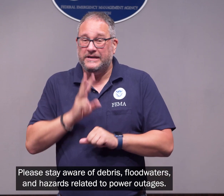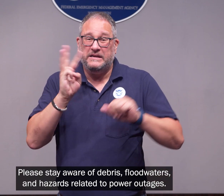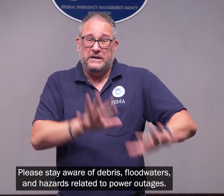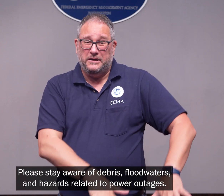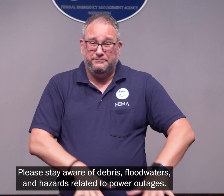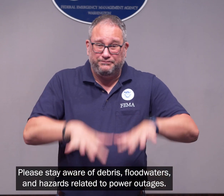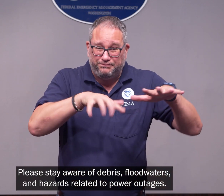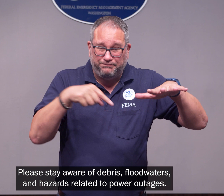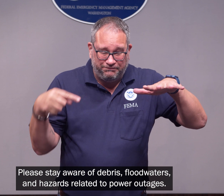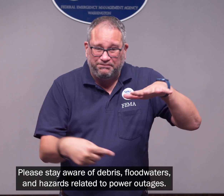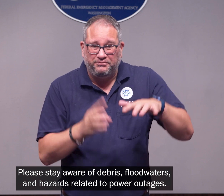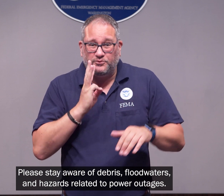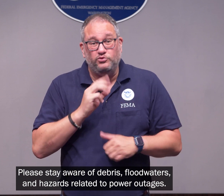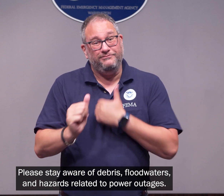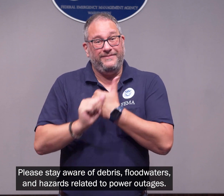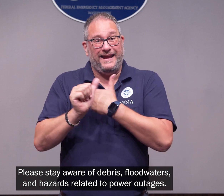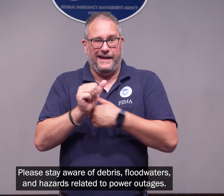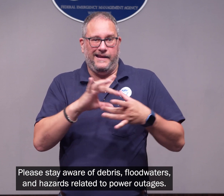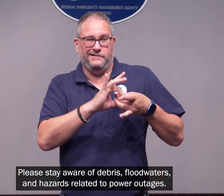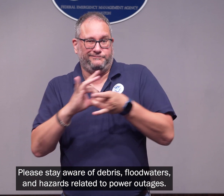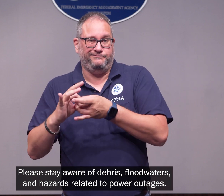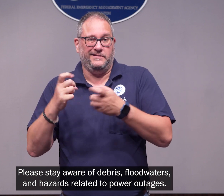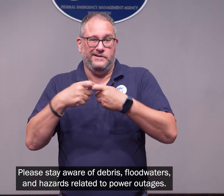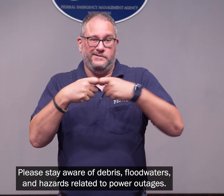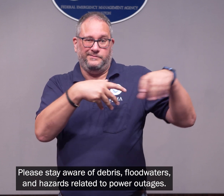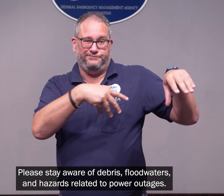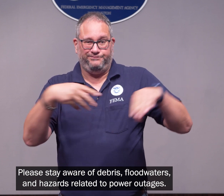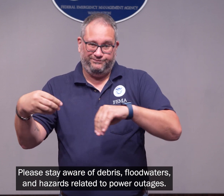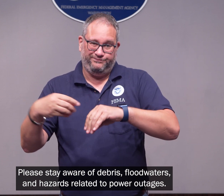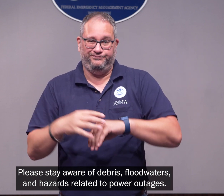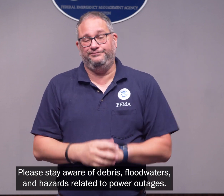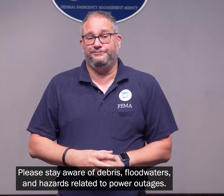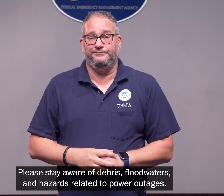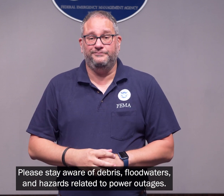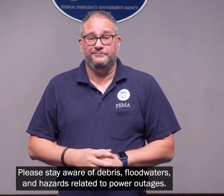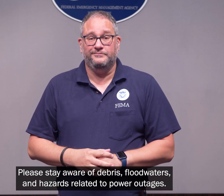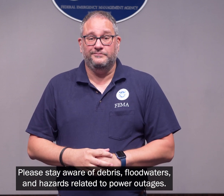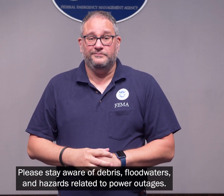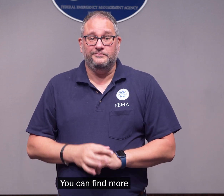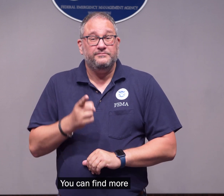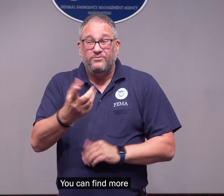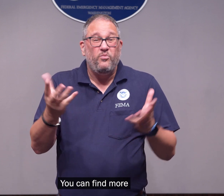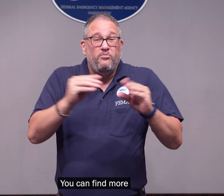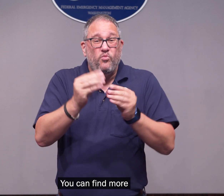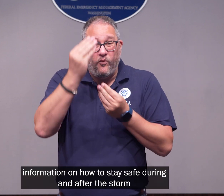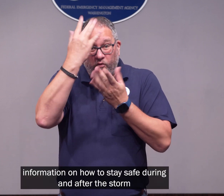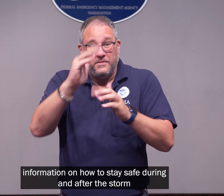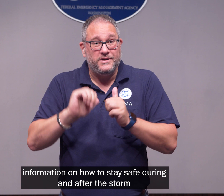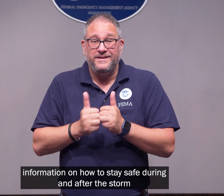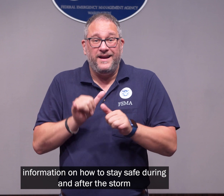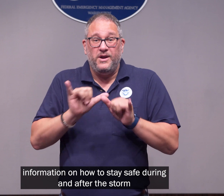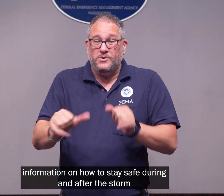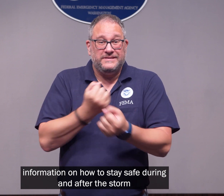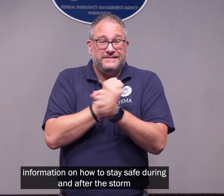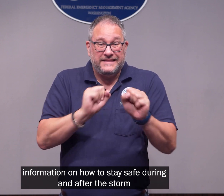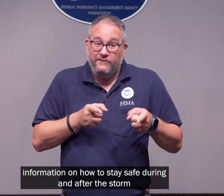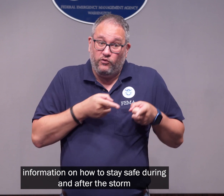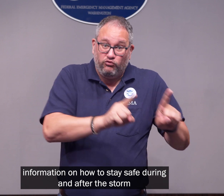debris, floodwaters, and hazards related to power outages. You can find more information on how to stay